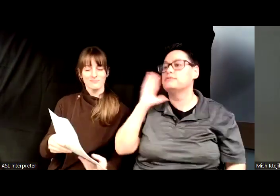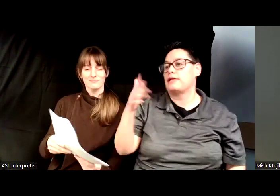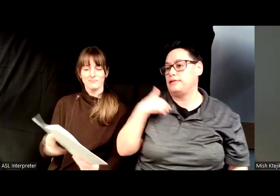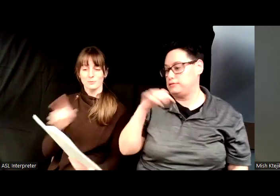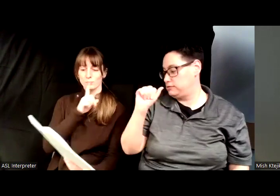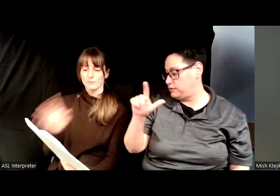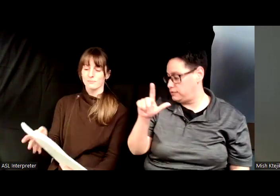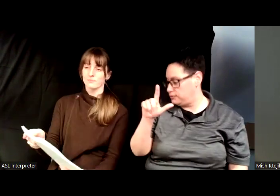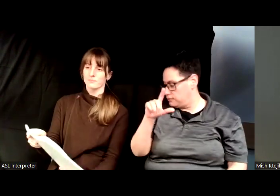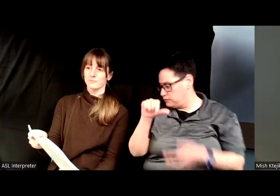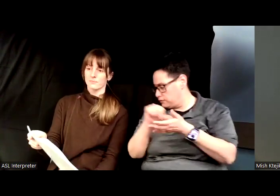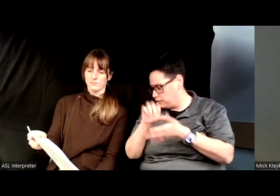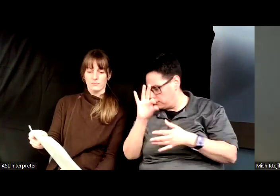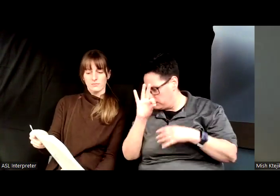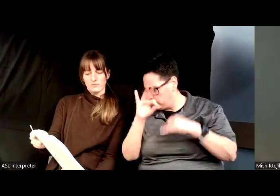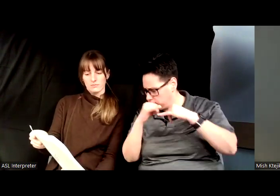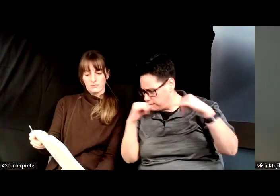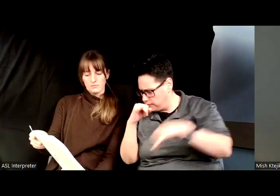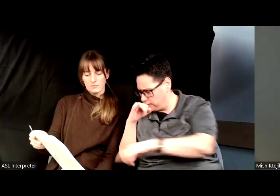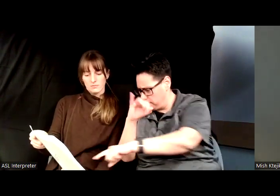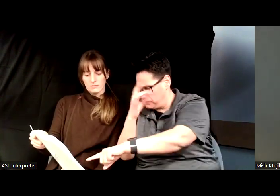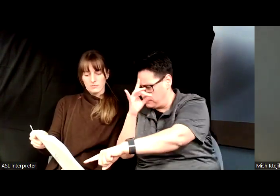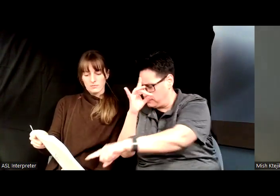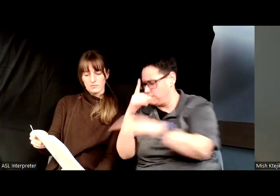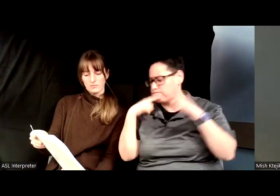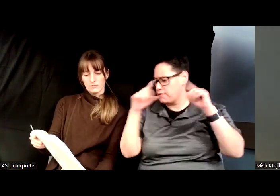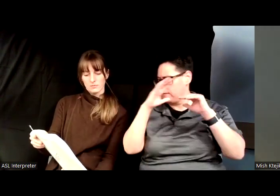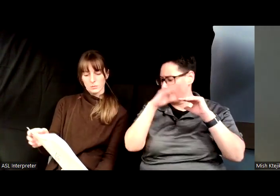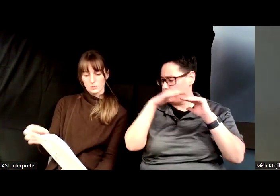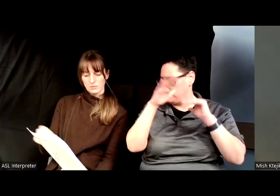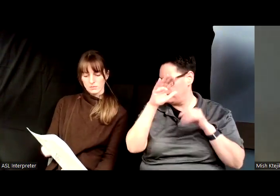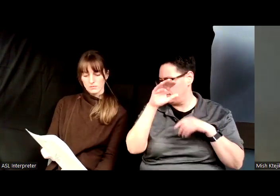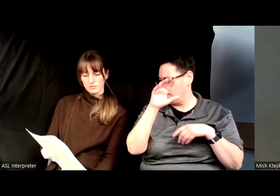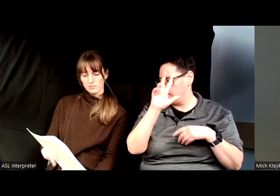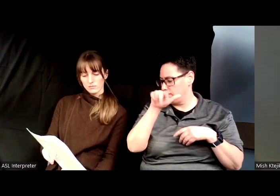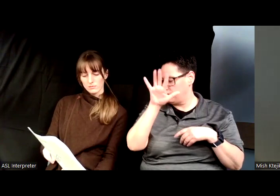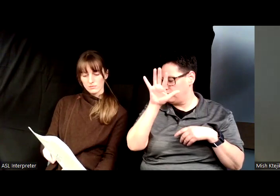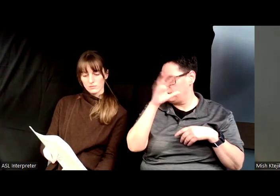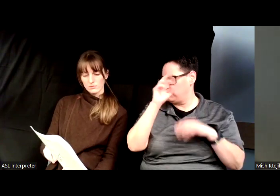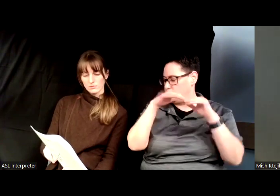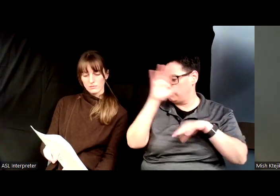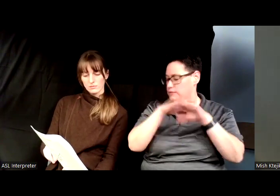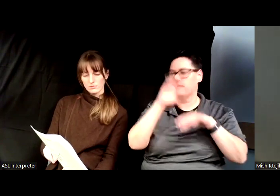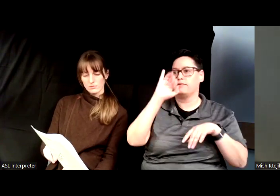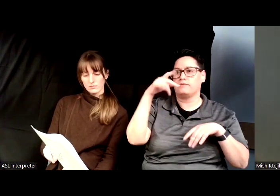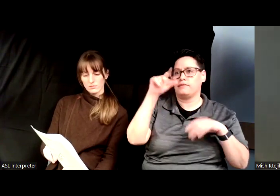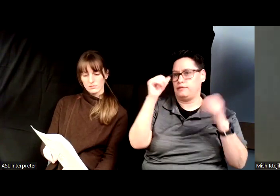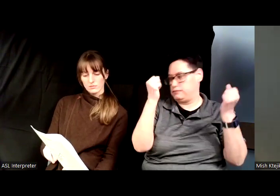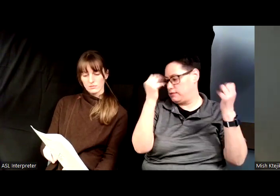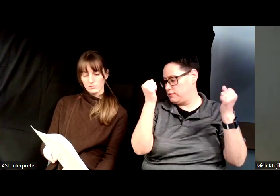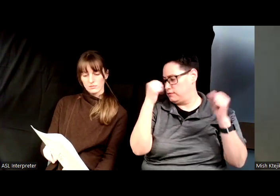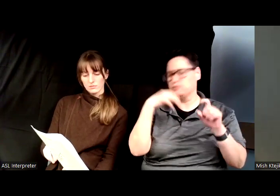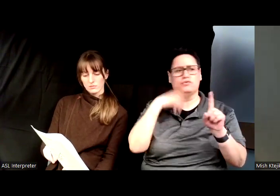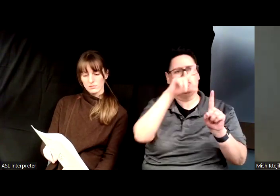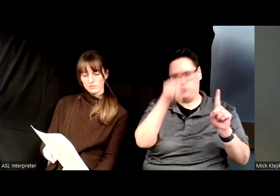Will you please hold this for me, thanks. This is Al. I'm looking at page 9, line 18, and so